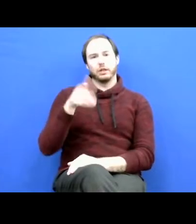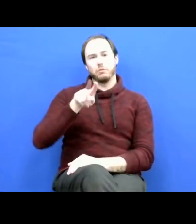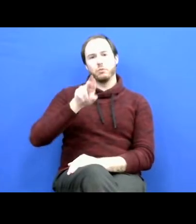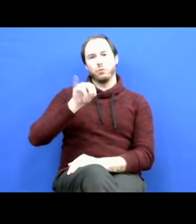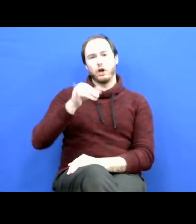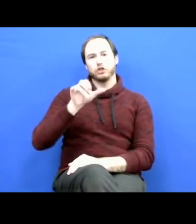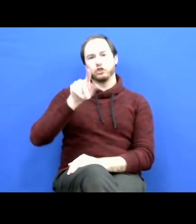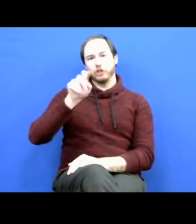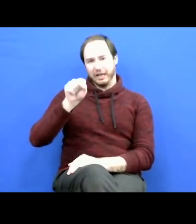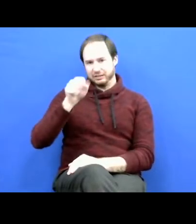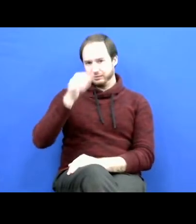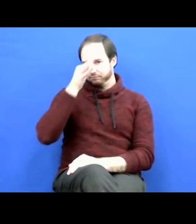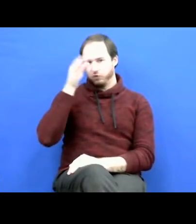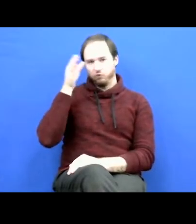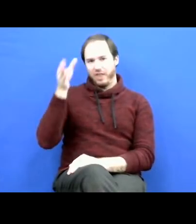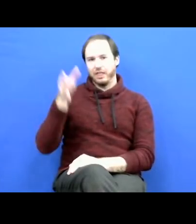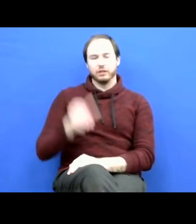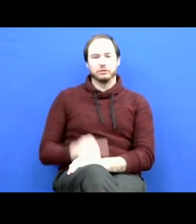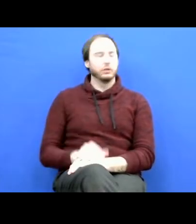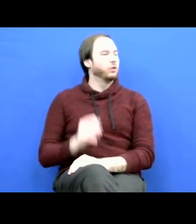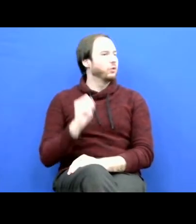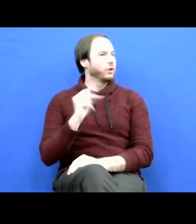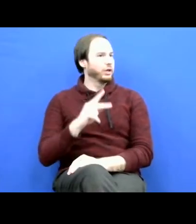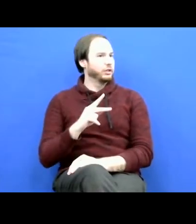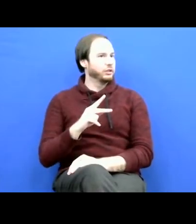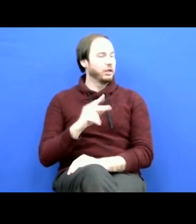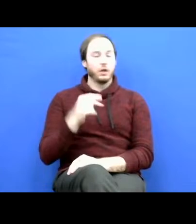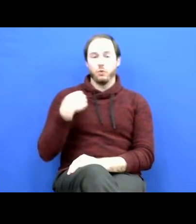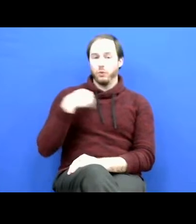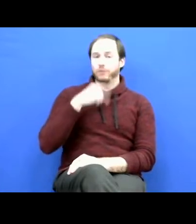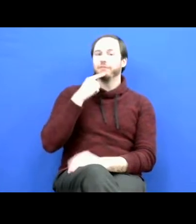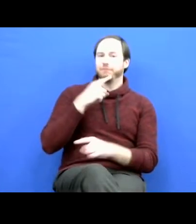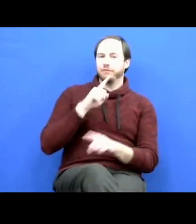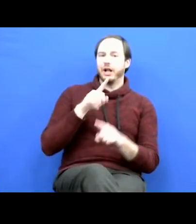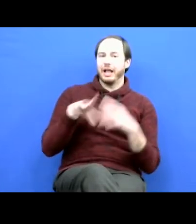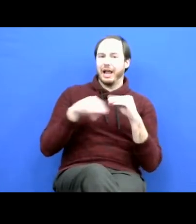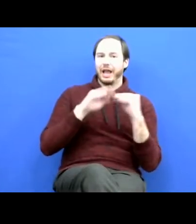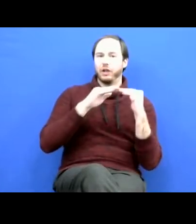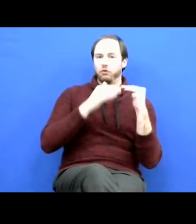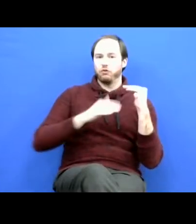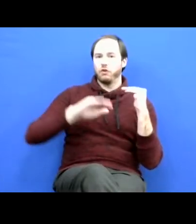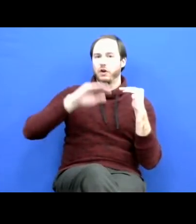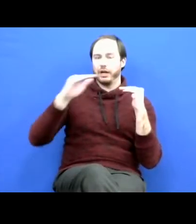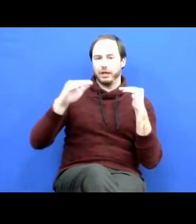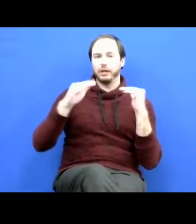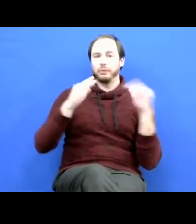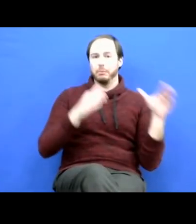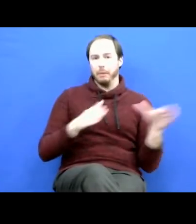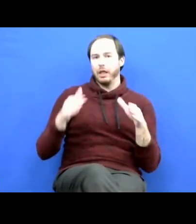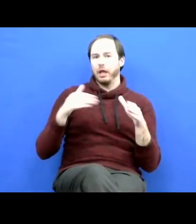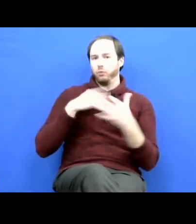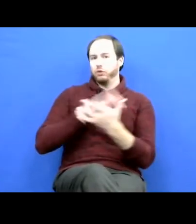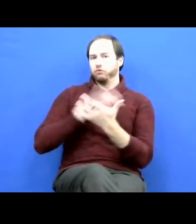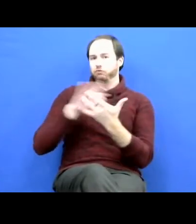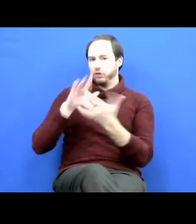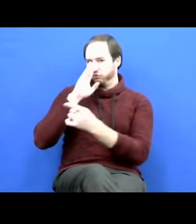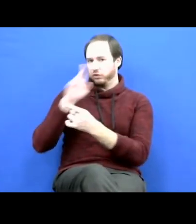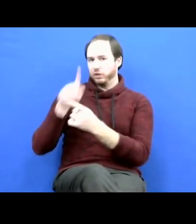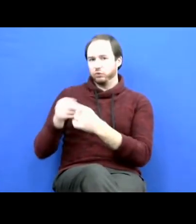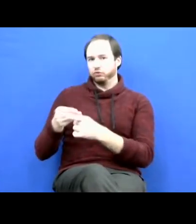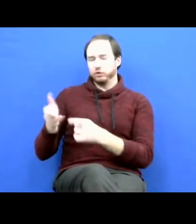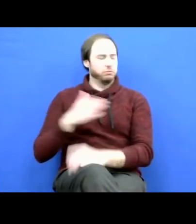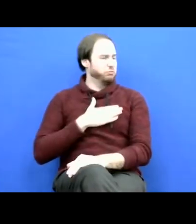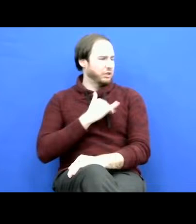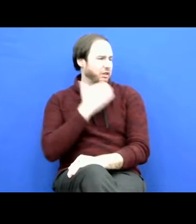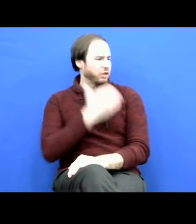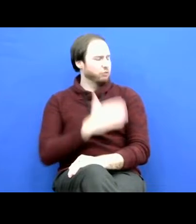henrietta.org/projects, it'll be right up there. Okay. And Yeah. when we have the grading plan, we can make sure that we reach out and share that with you. Okay. I'd appreciate that. Not a